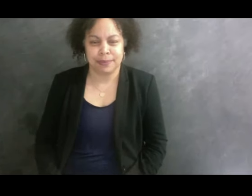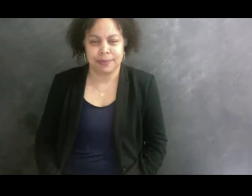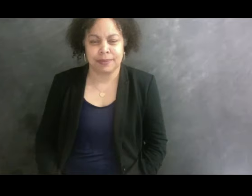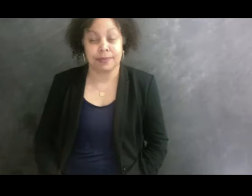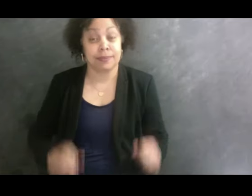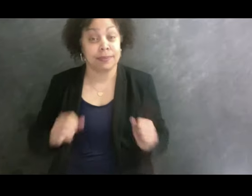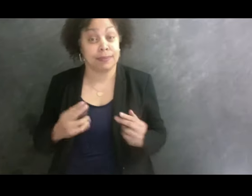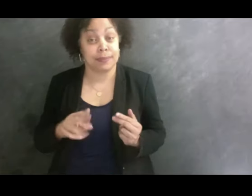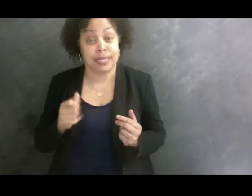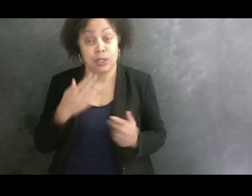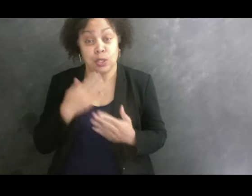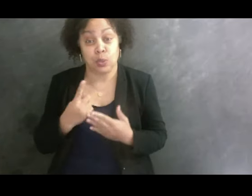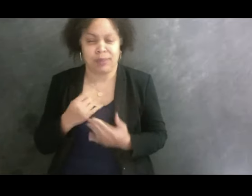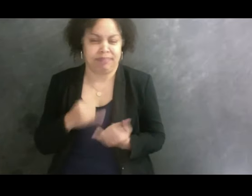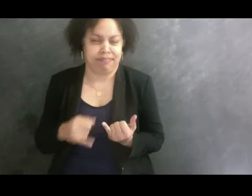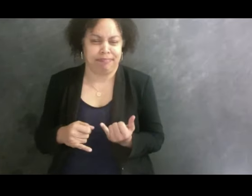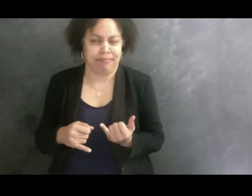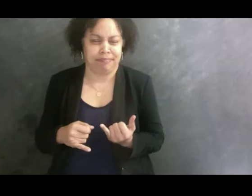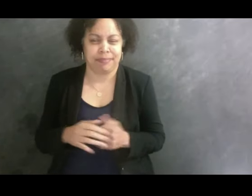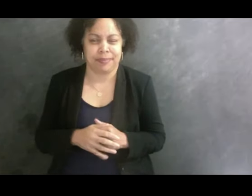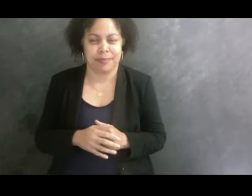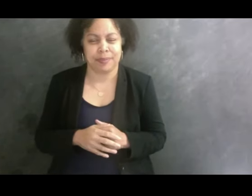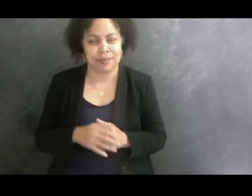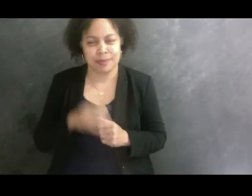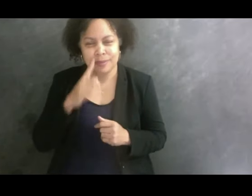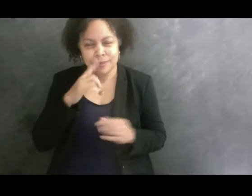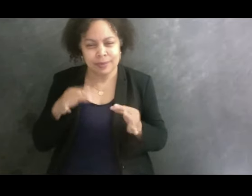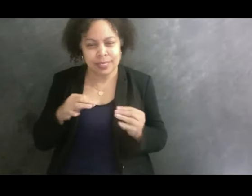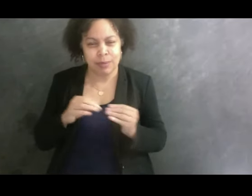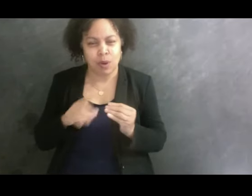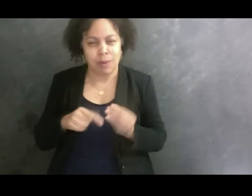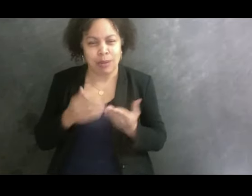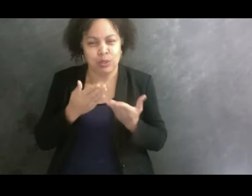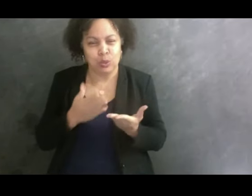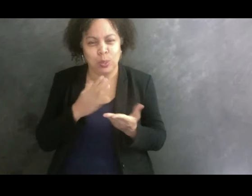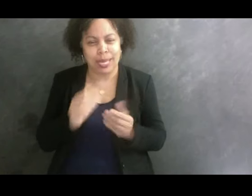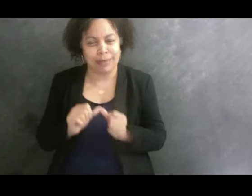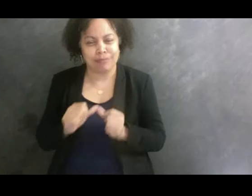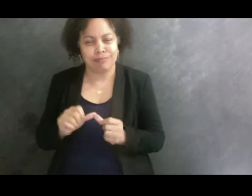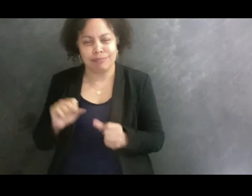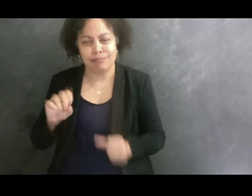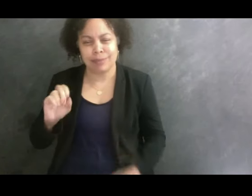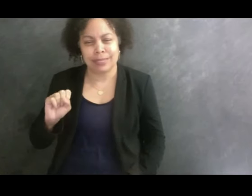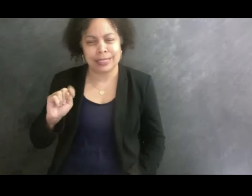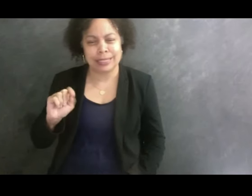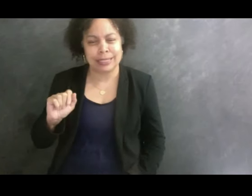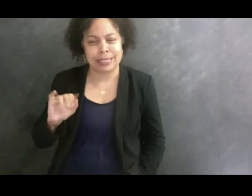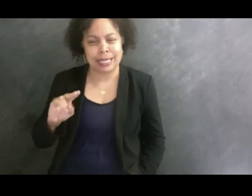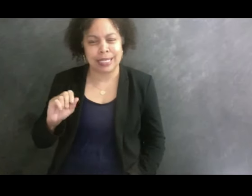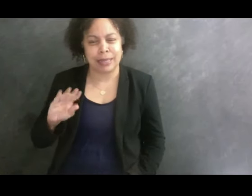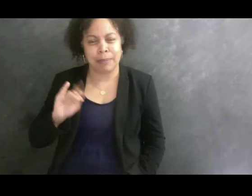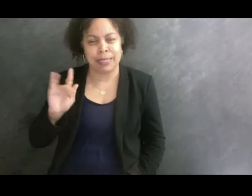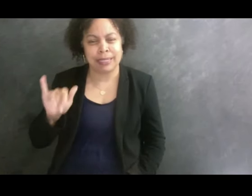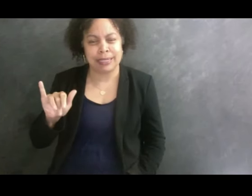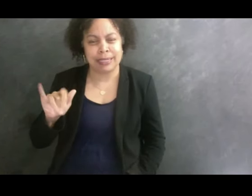Here's a good one to end on. Can you speak to the connection between UN sustainability goals and project drawdown in the review process